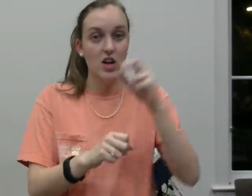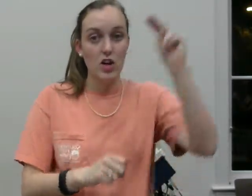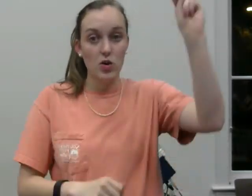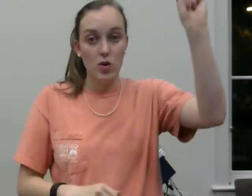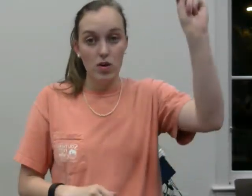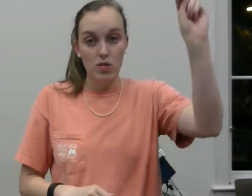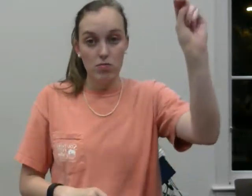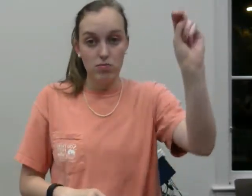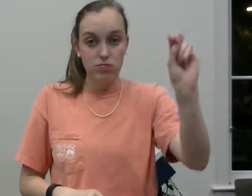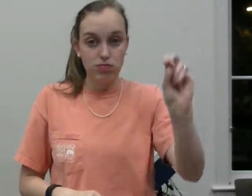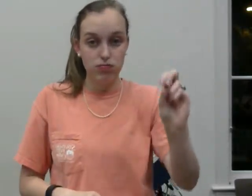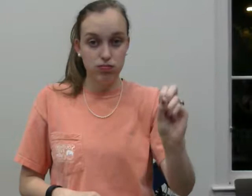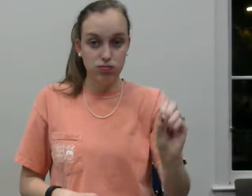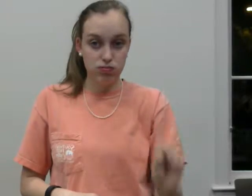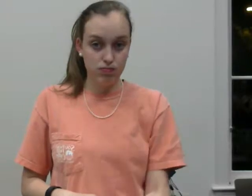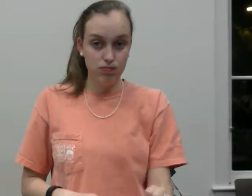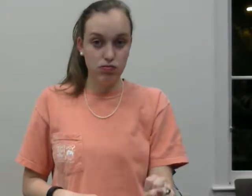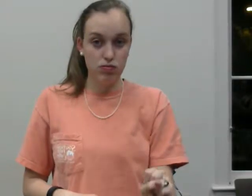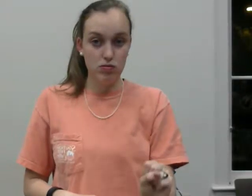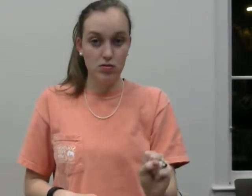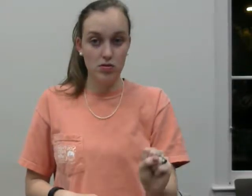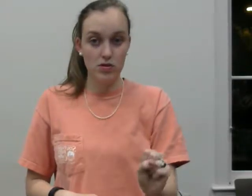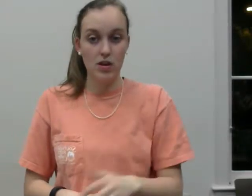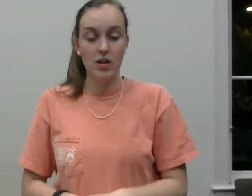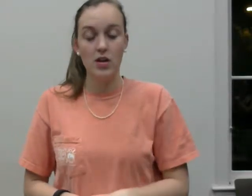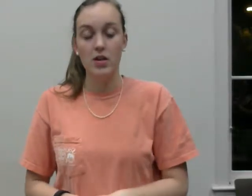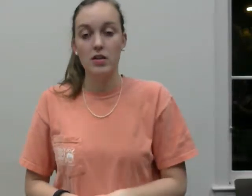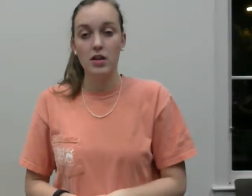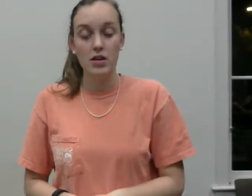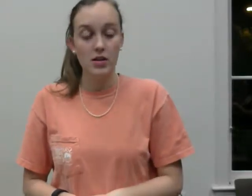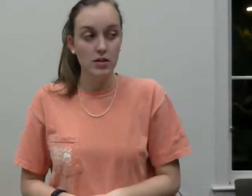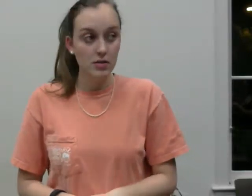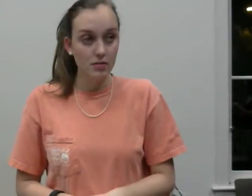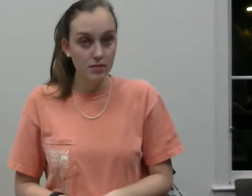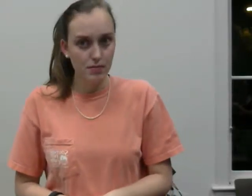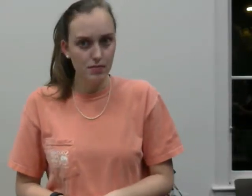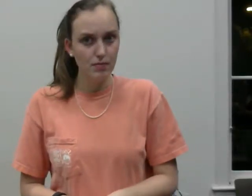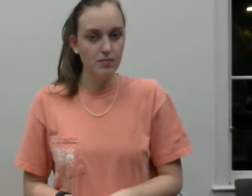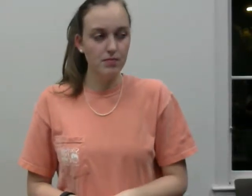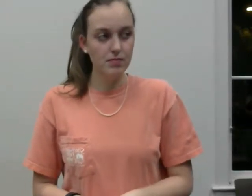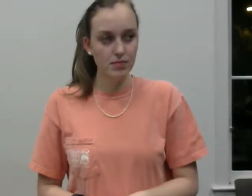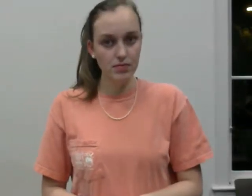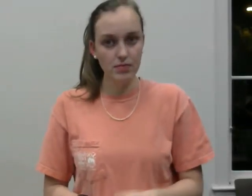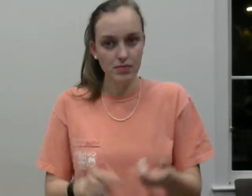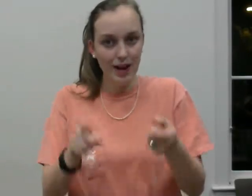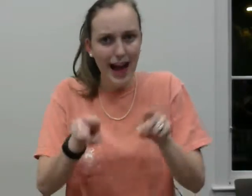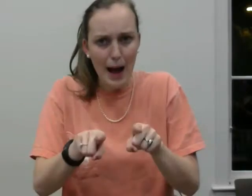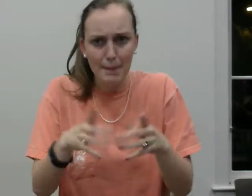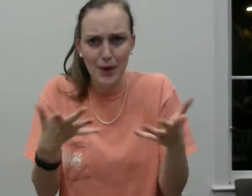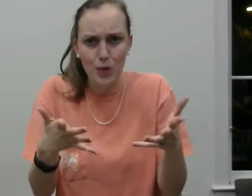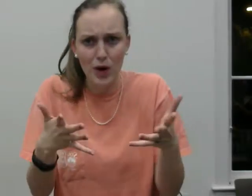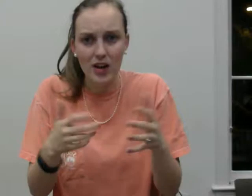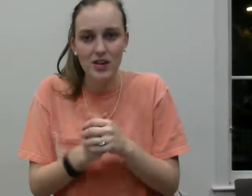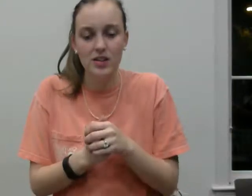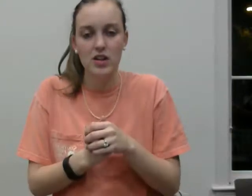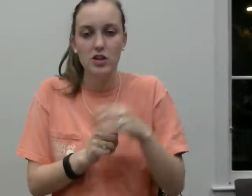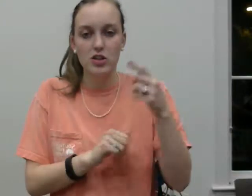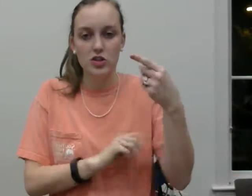effective in the north. They head south. They're more loyalists in the south. However, guerrilla fighting, hit and run fighting. We're talking about number